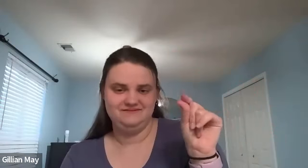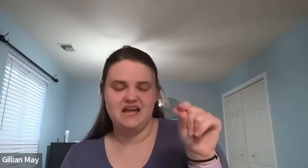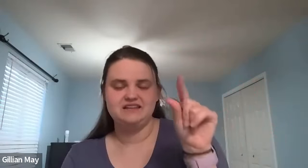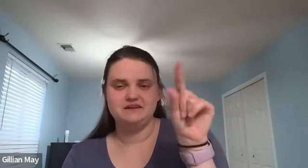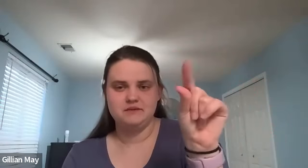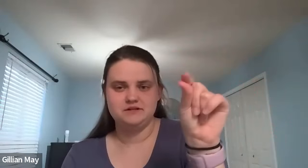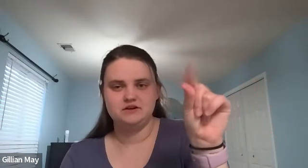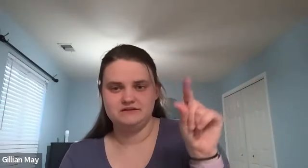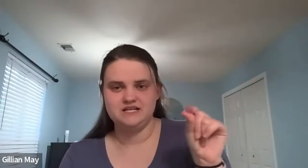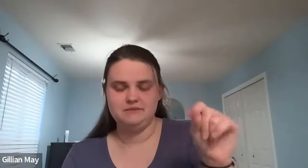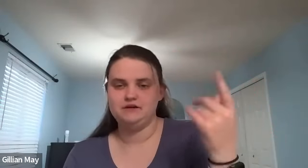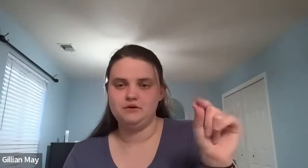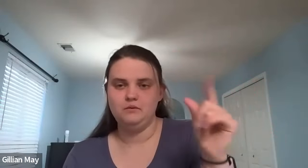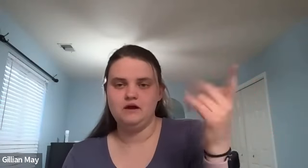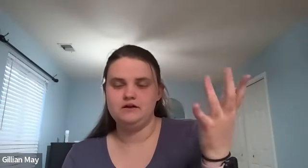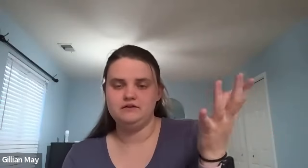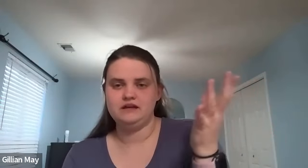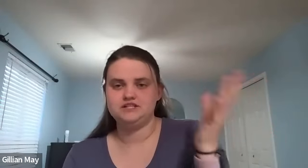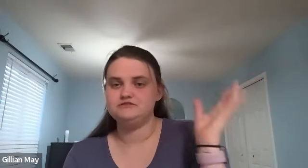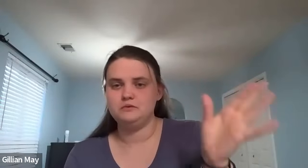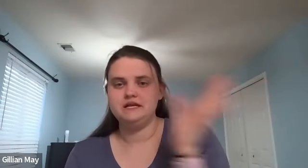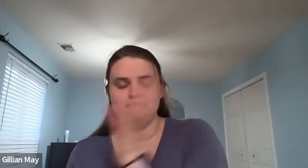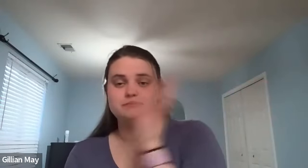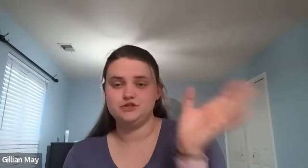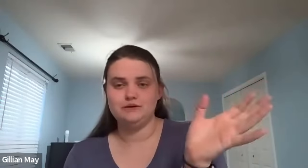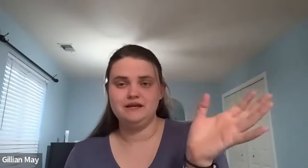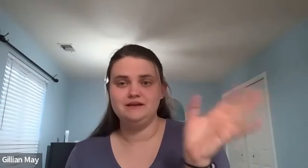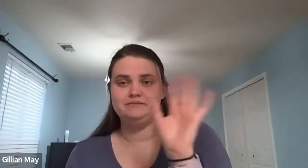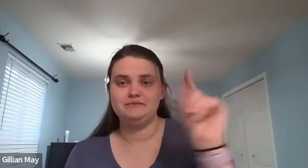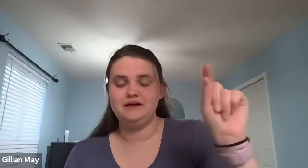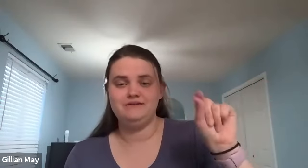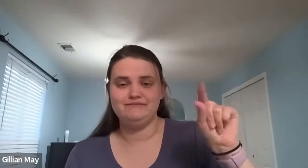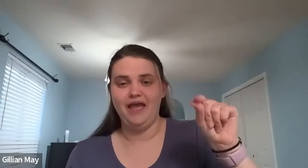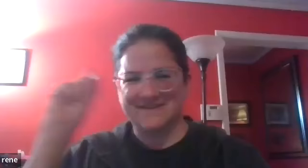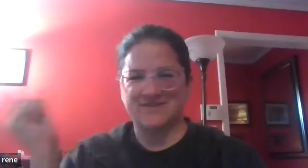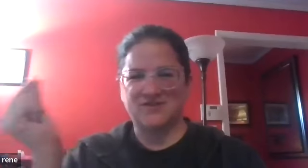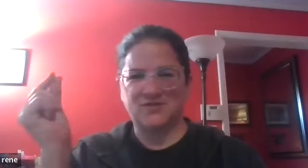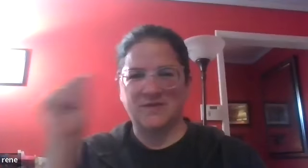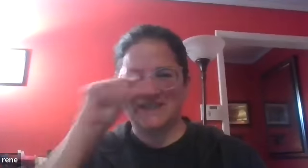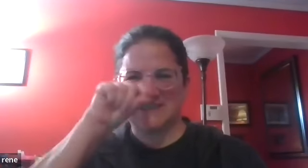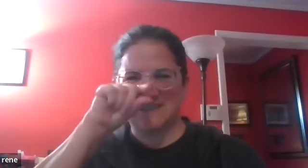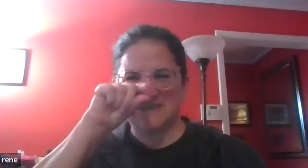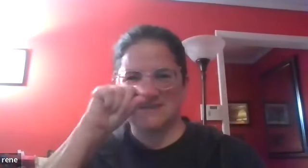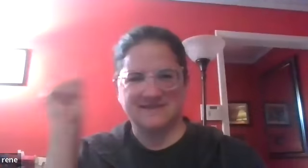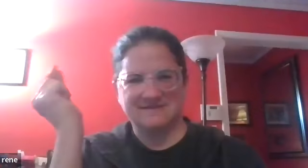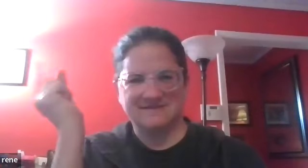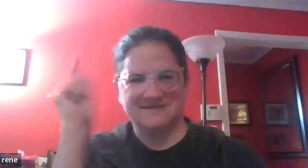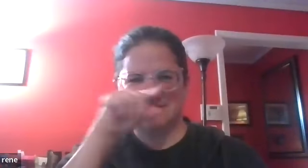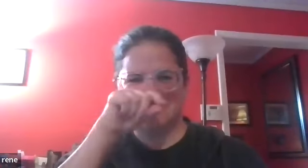I think baby shark every time. I don't know what the connection of 20 and baby shark make, but I think baby 20 shark. chickens. There